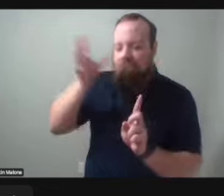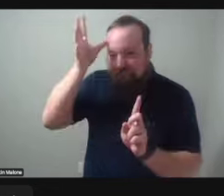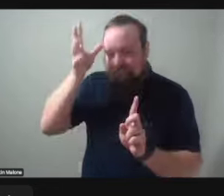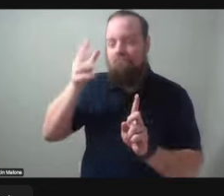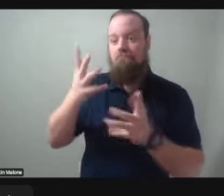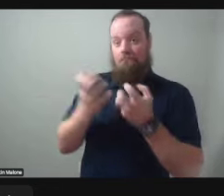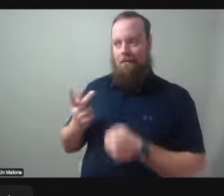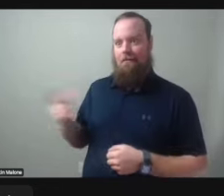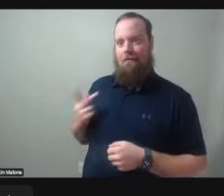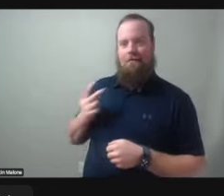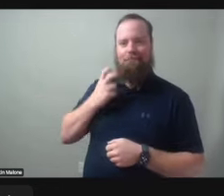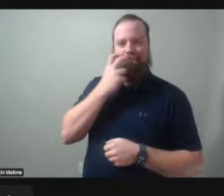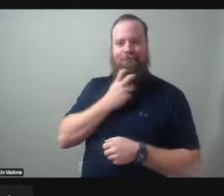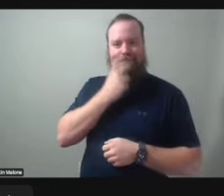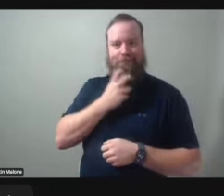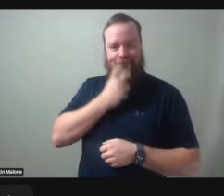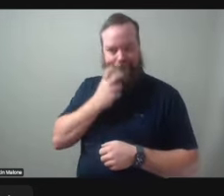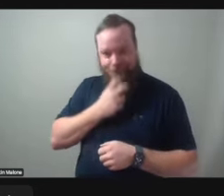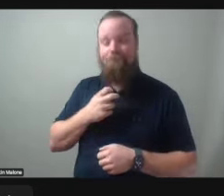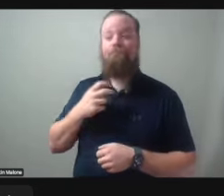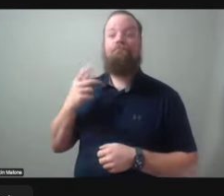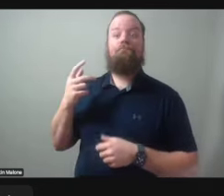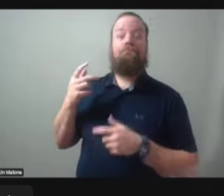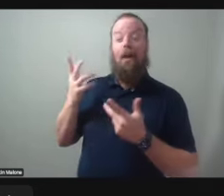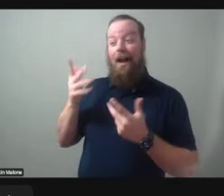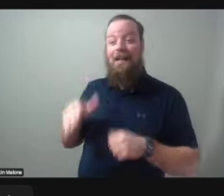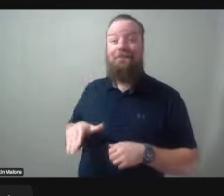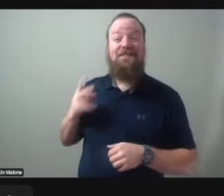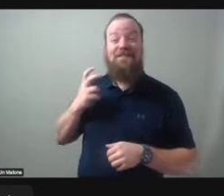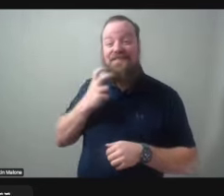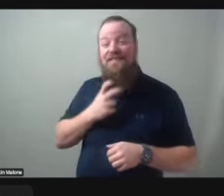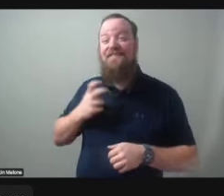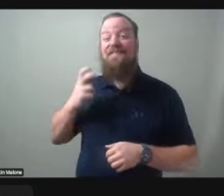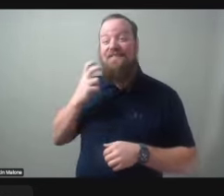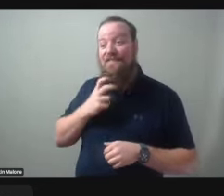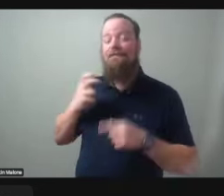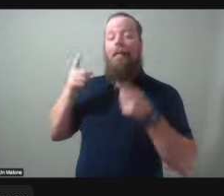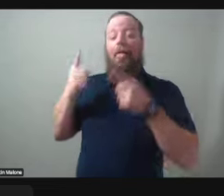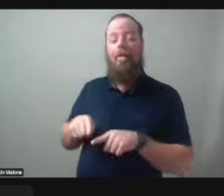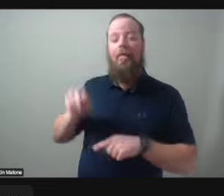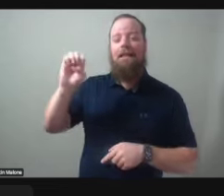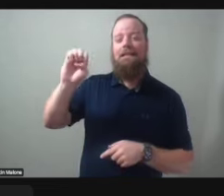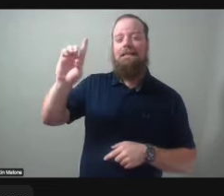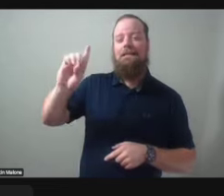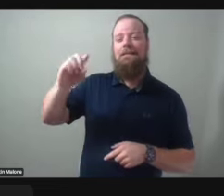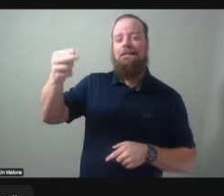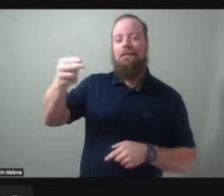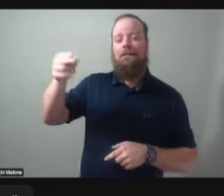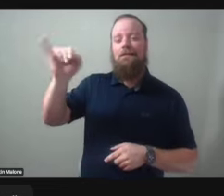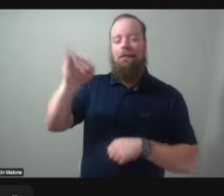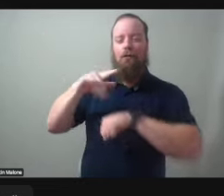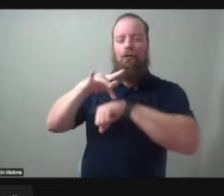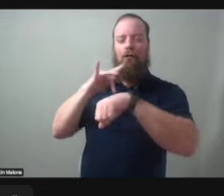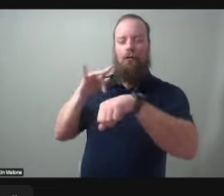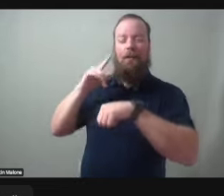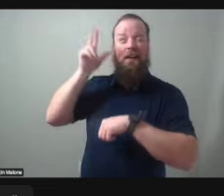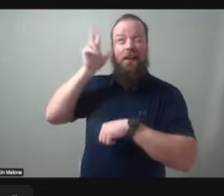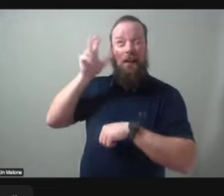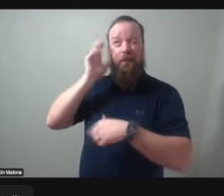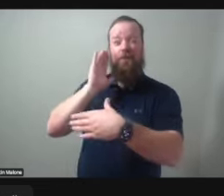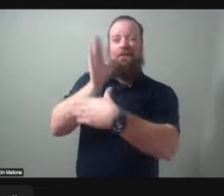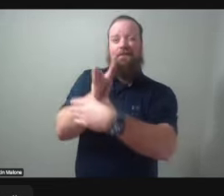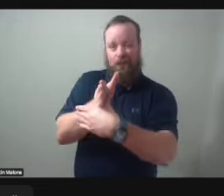my brother and I were both born deaf. And our parents and grandparents wanted us to have that same experience as they did